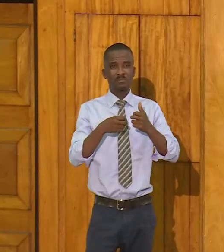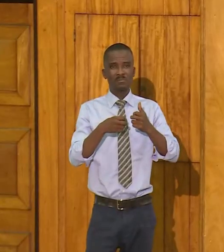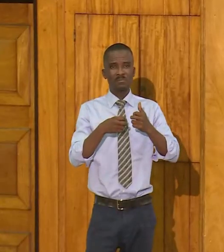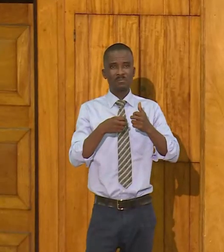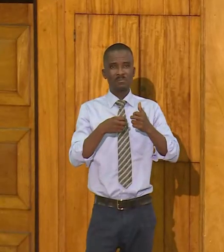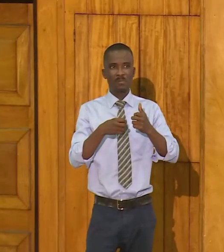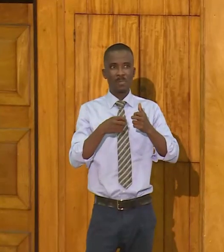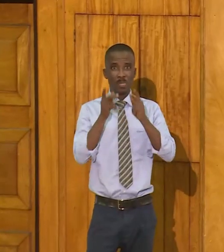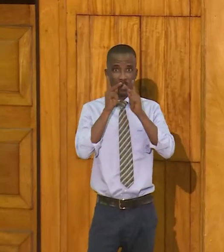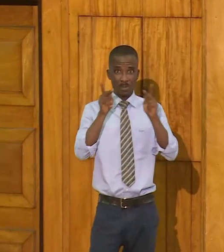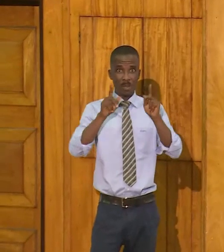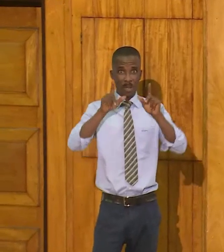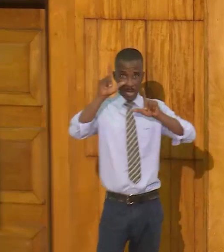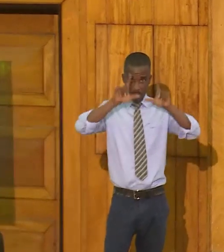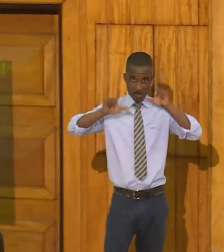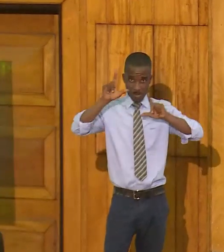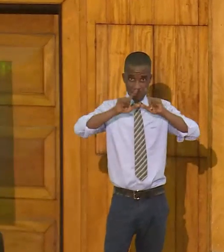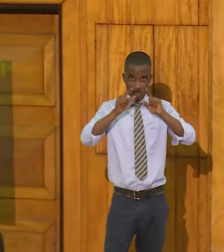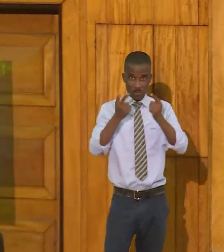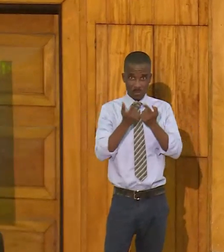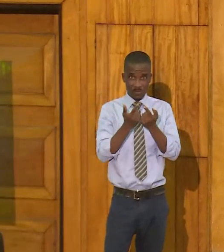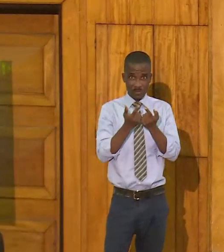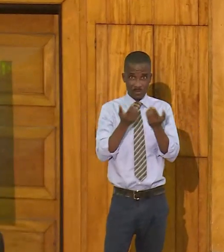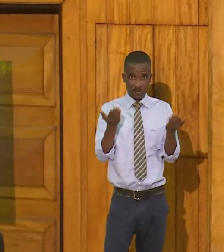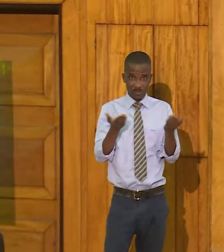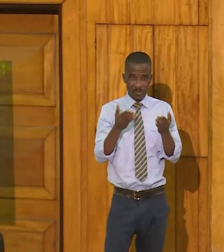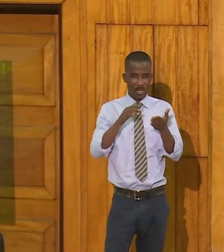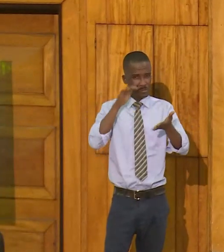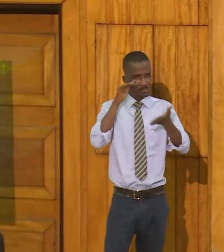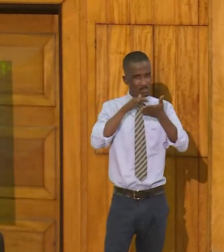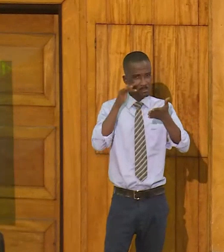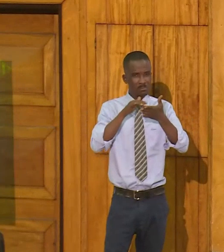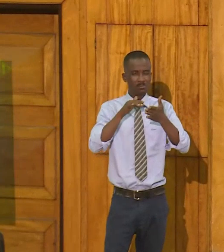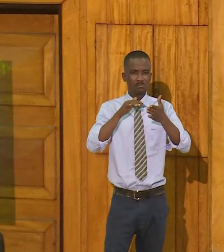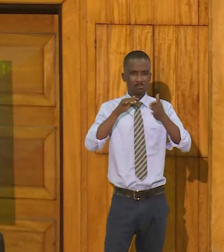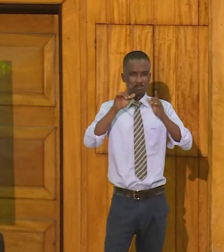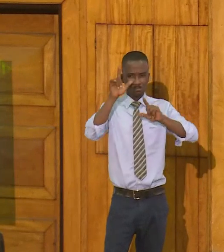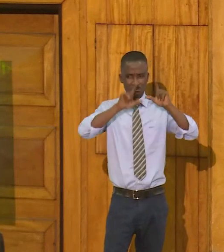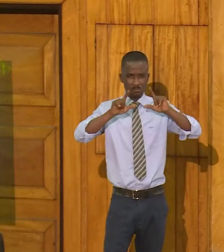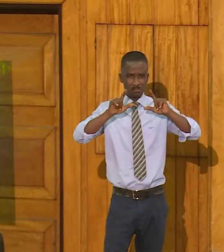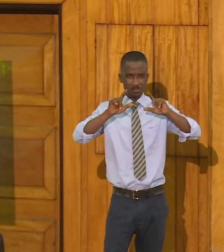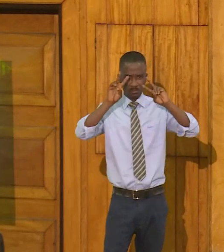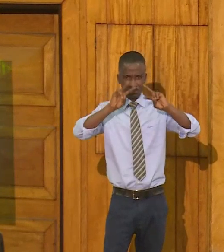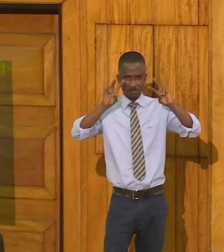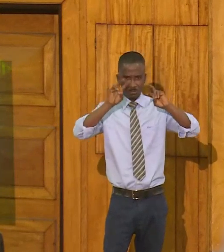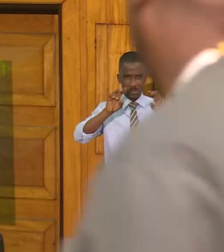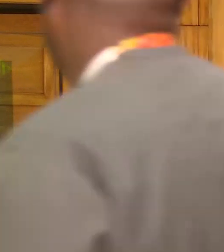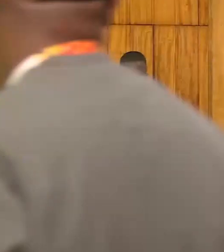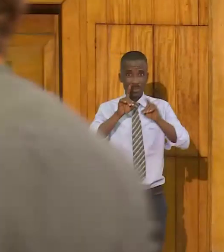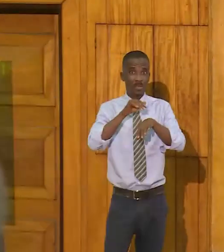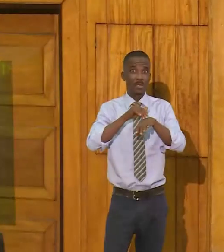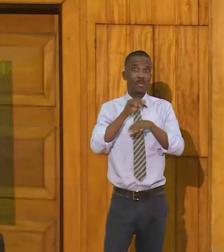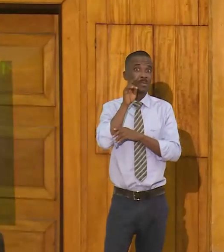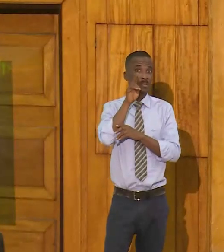In public and private laboratories, a little study we conducted in Nigeria.